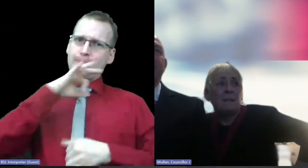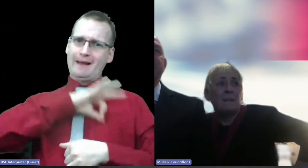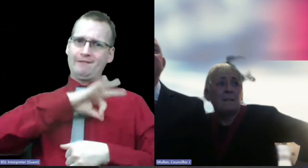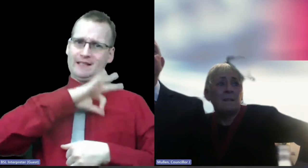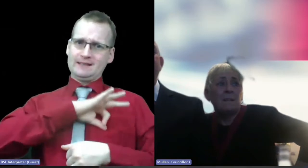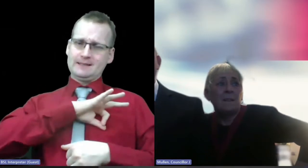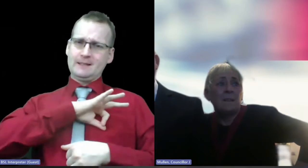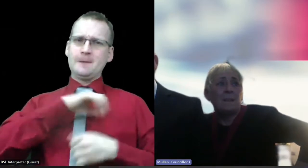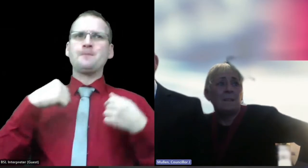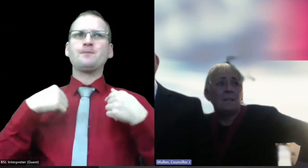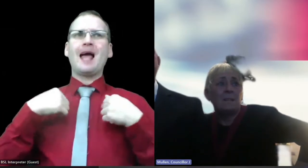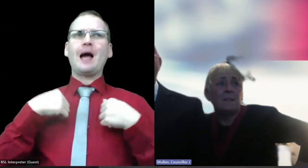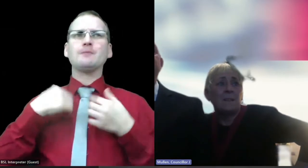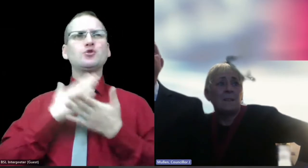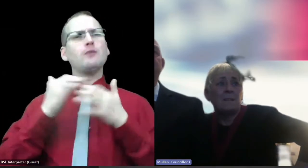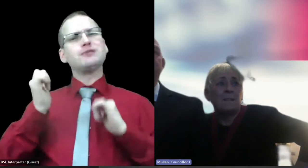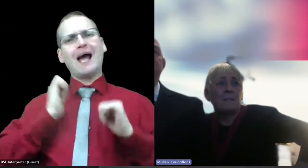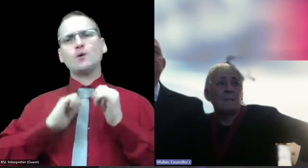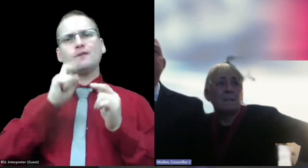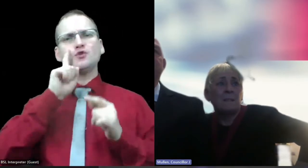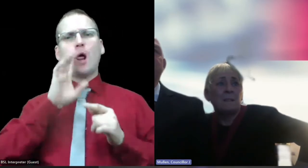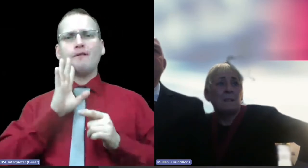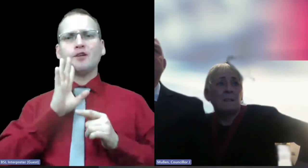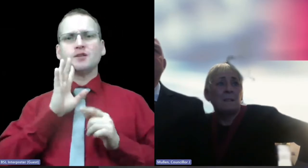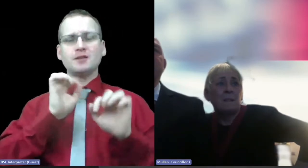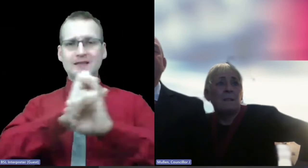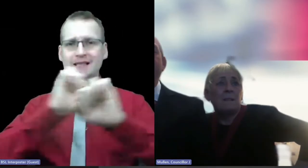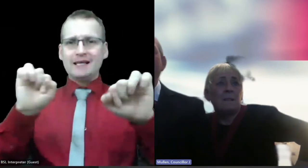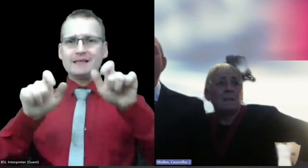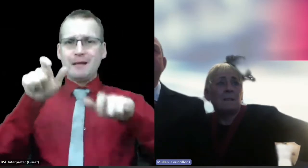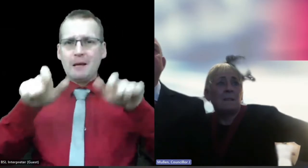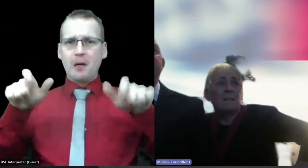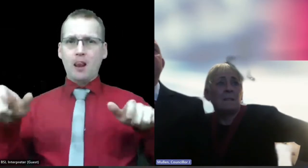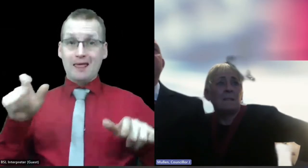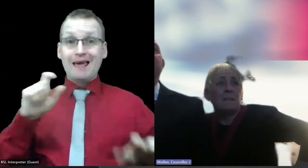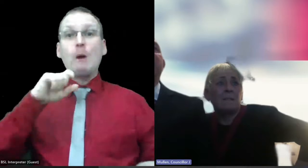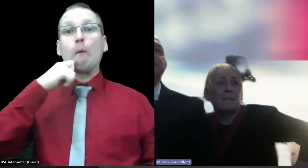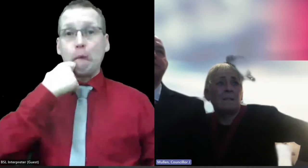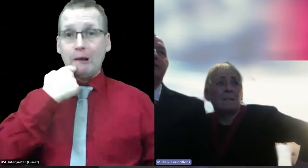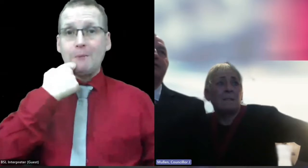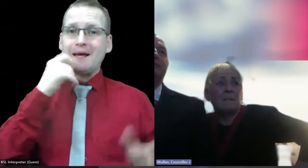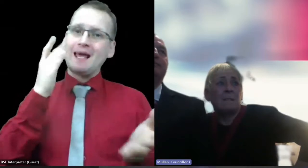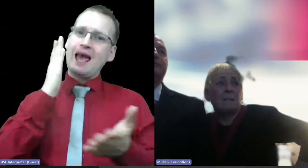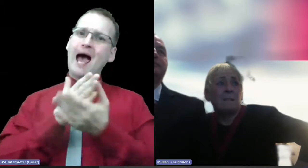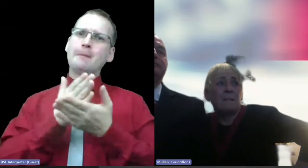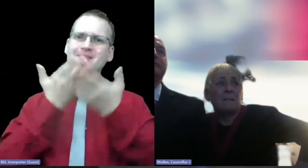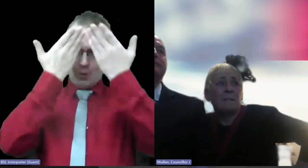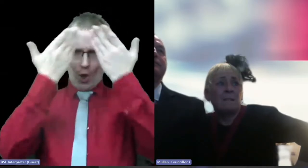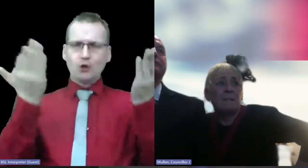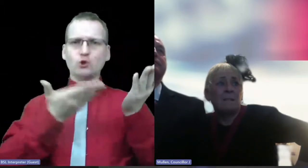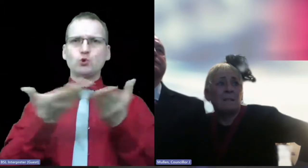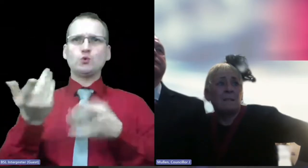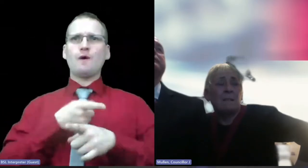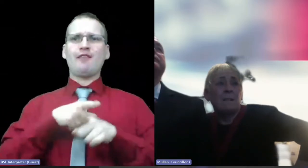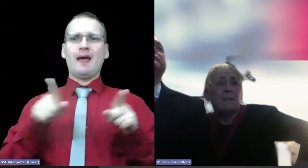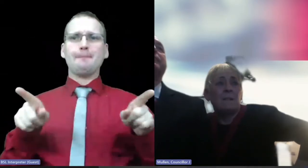I am so proud of Salford and its people, and it will be an absolute honour to serve them.